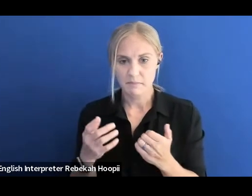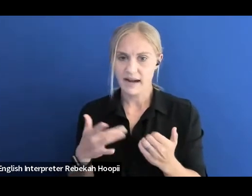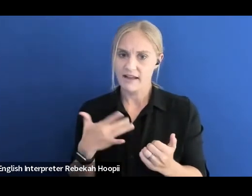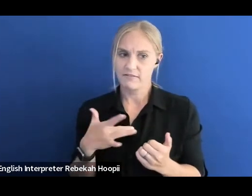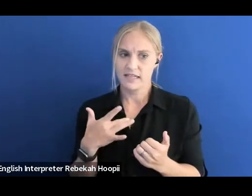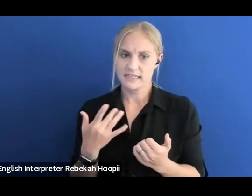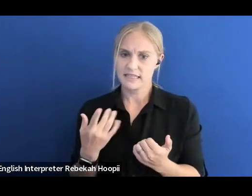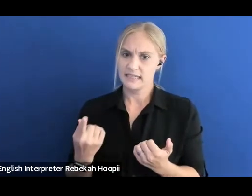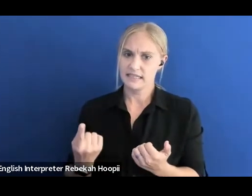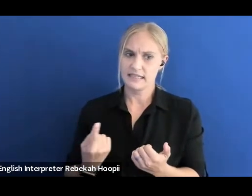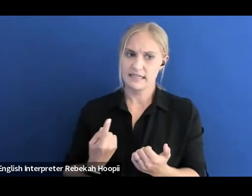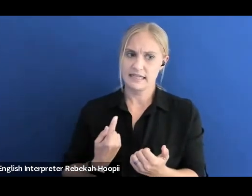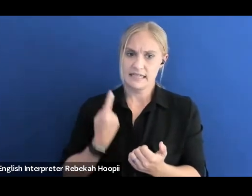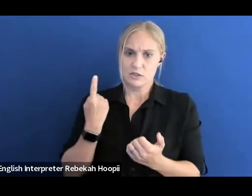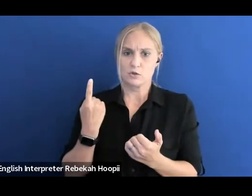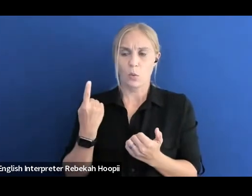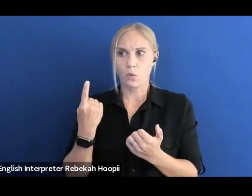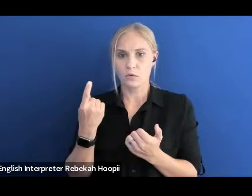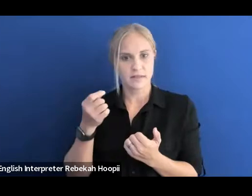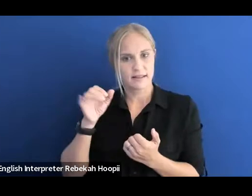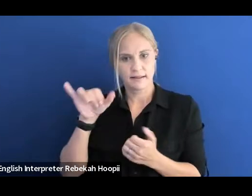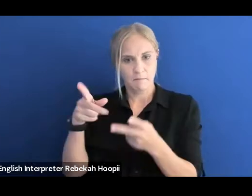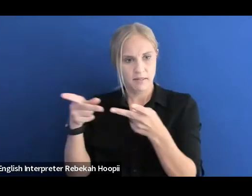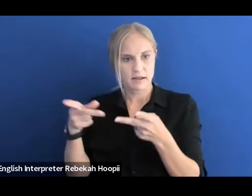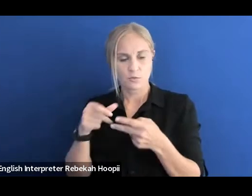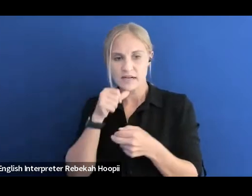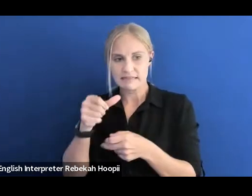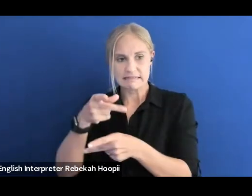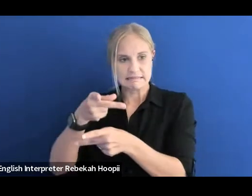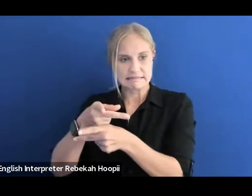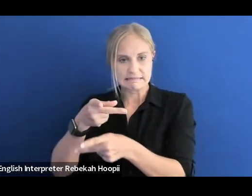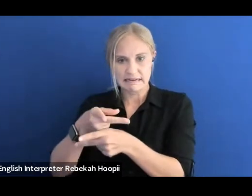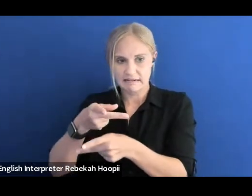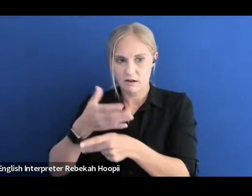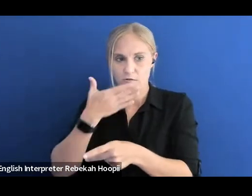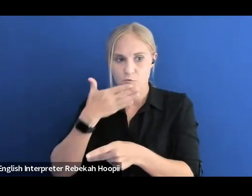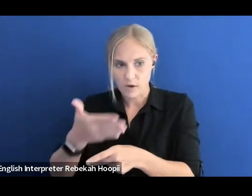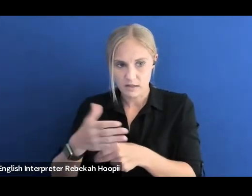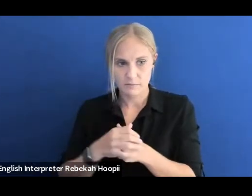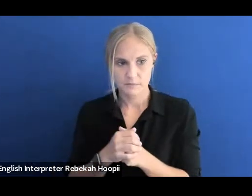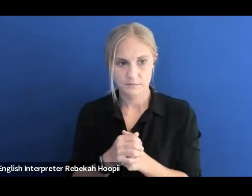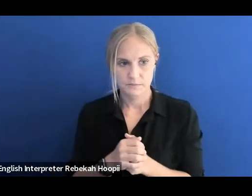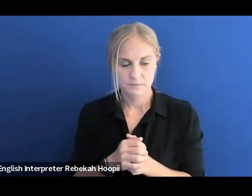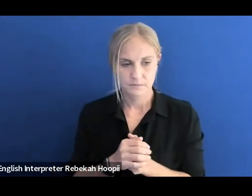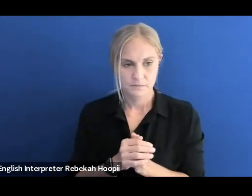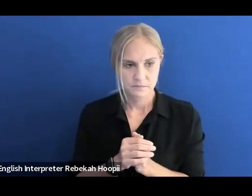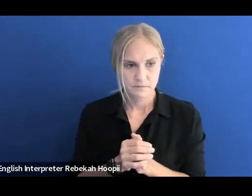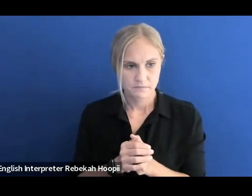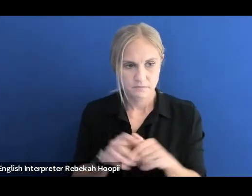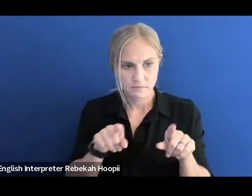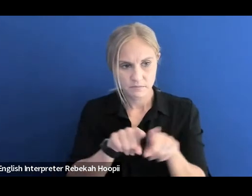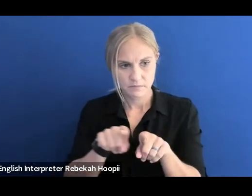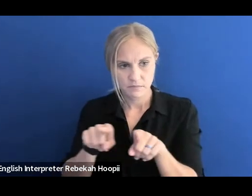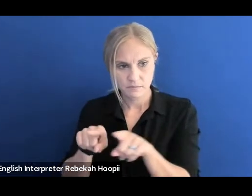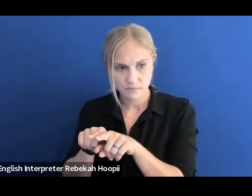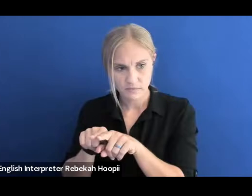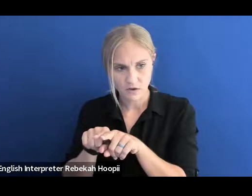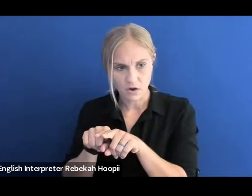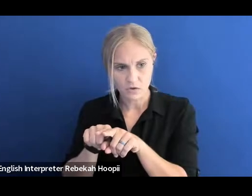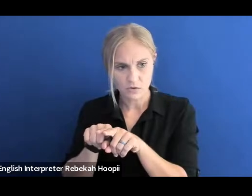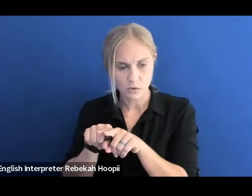it probably wasn't dangerous. How can the uranium not be dangerous? Also that we weren't able